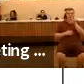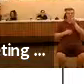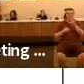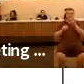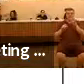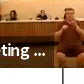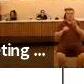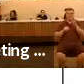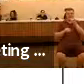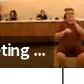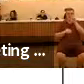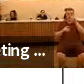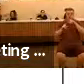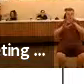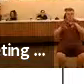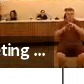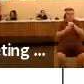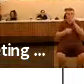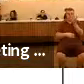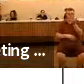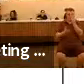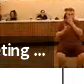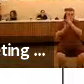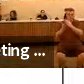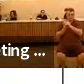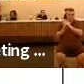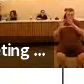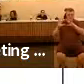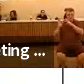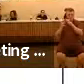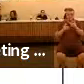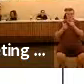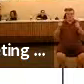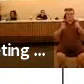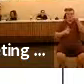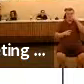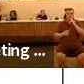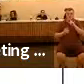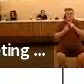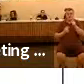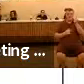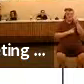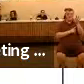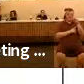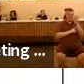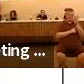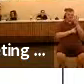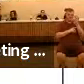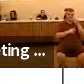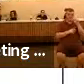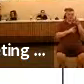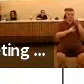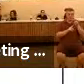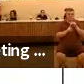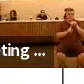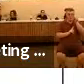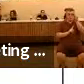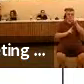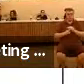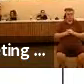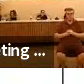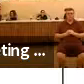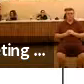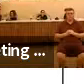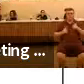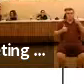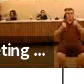space includes 4 parcels. The largest is about 19 acres at north, which